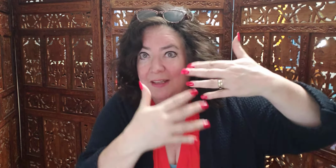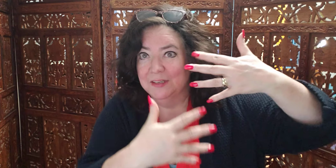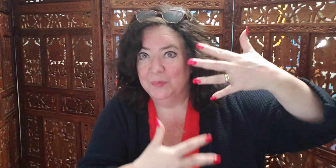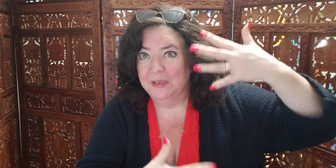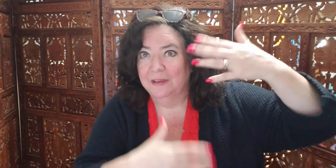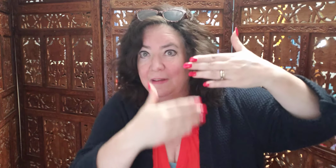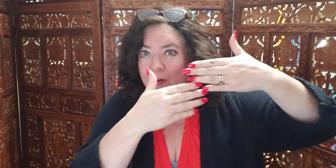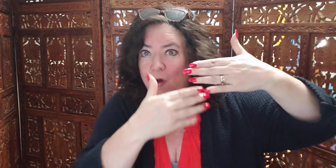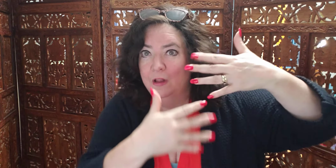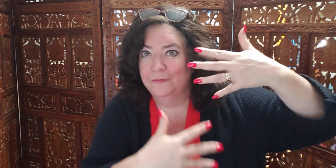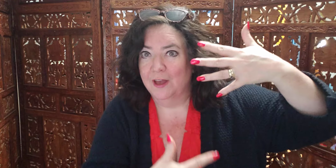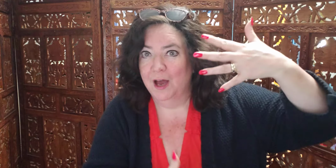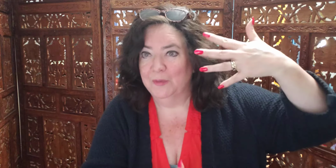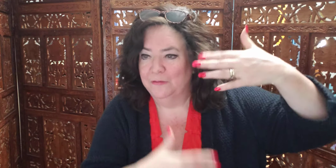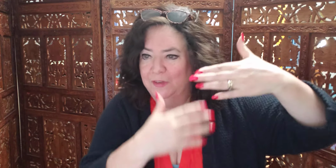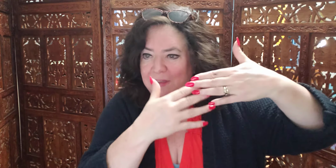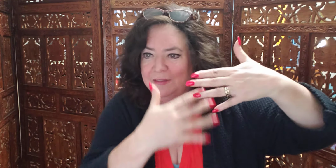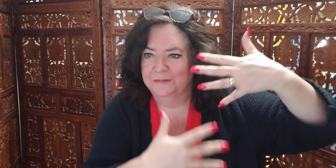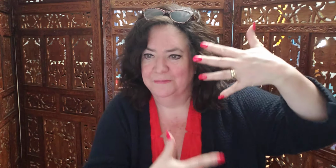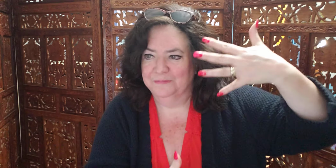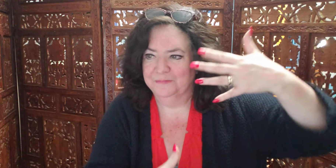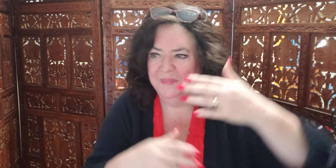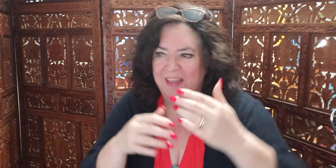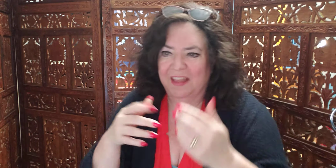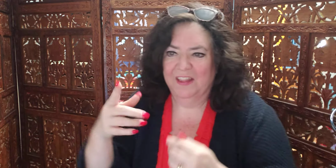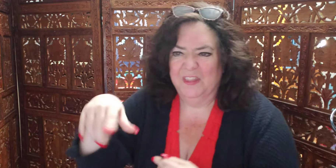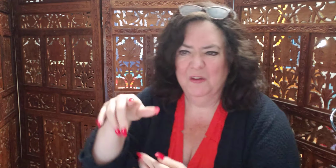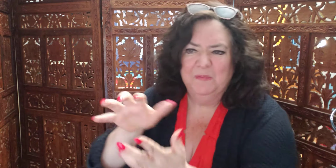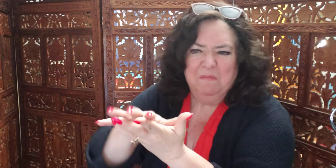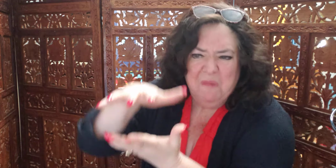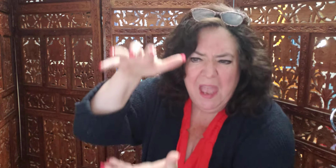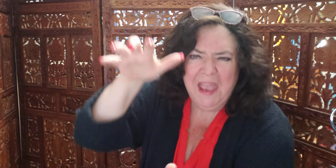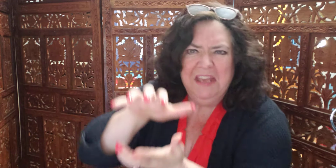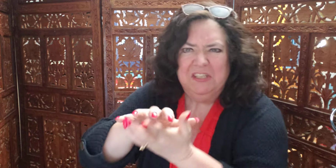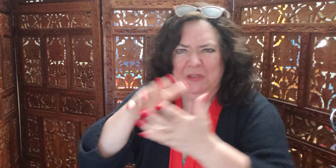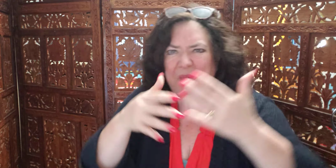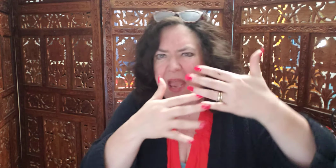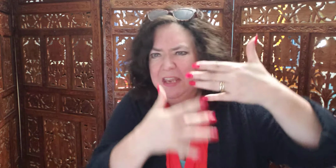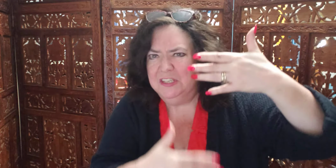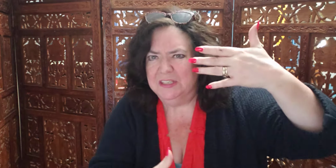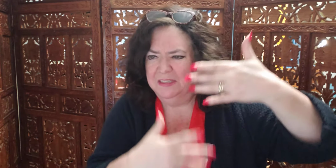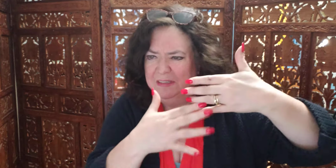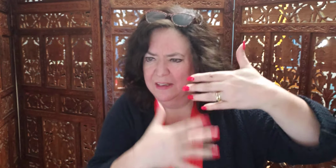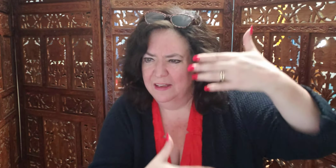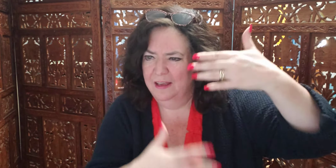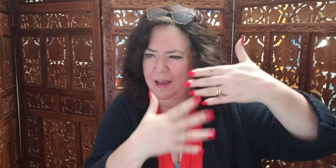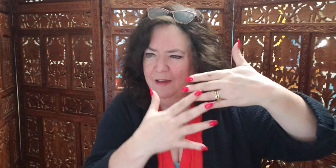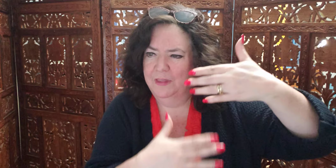up being all of the comment feeds. There had been pages and pages of them.